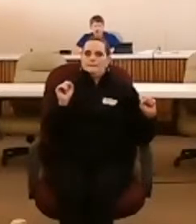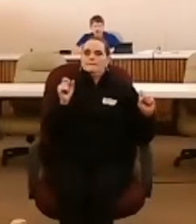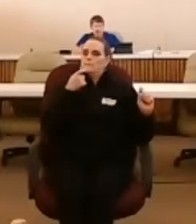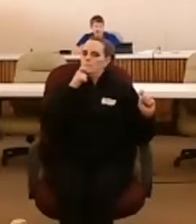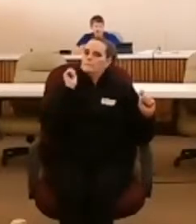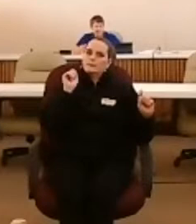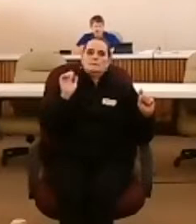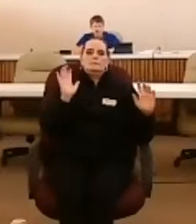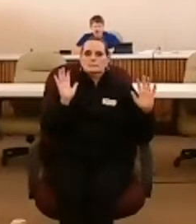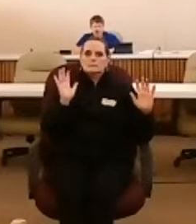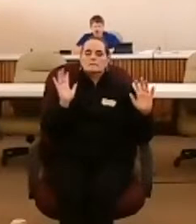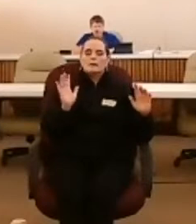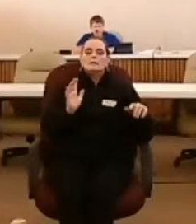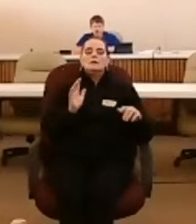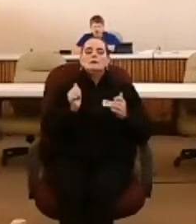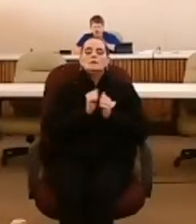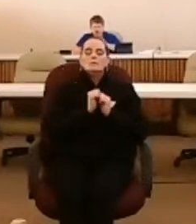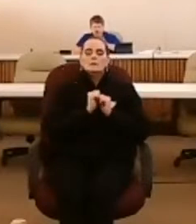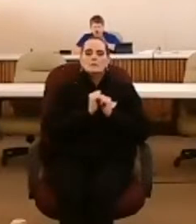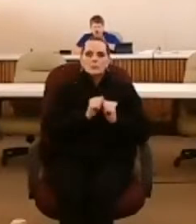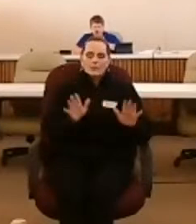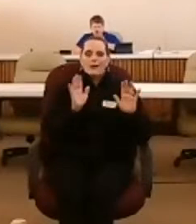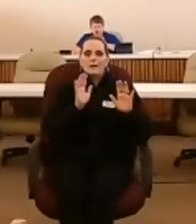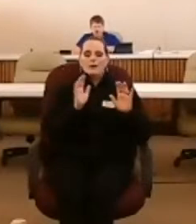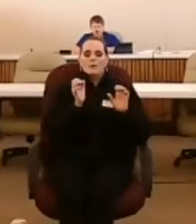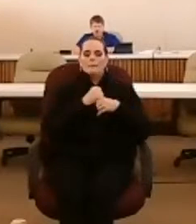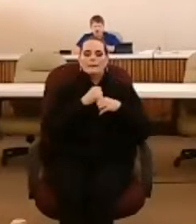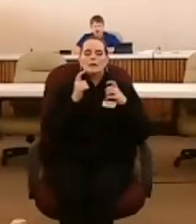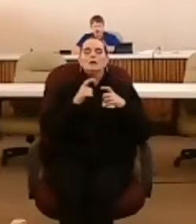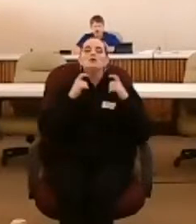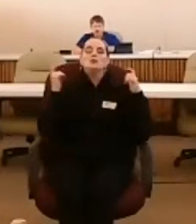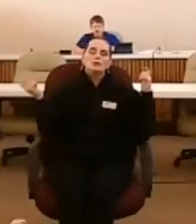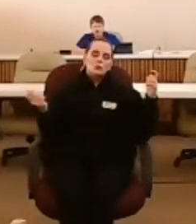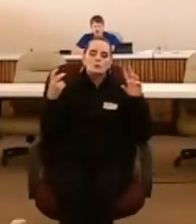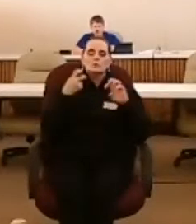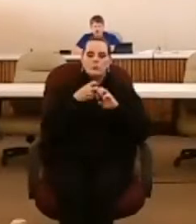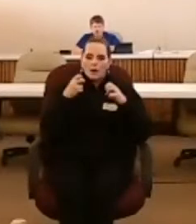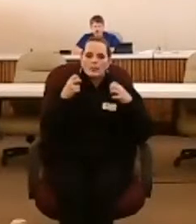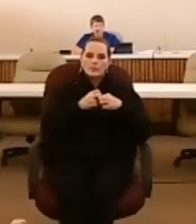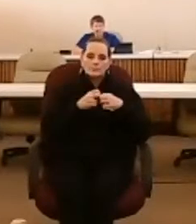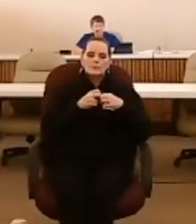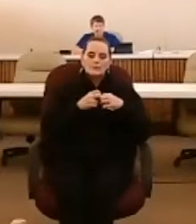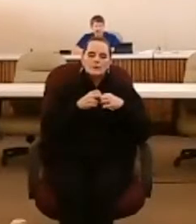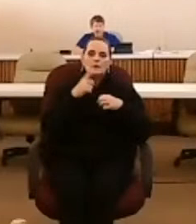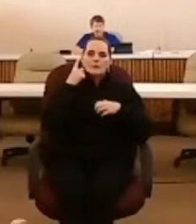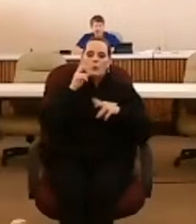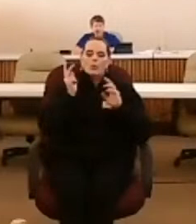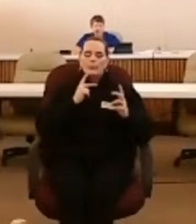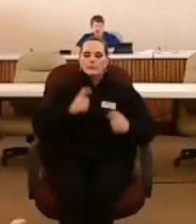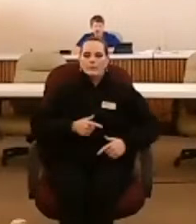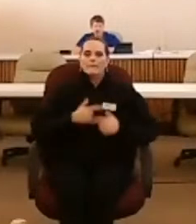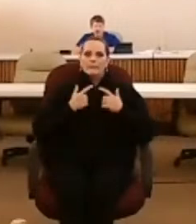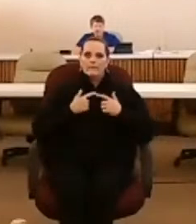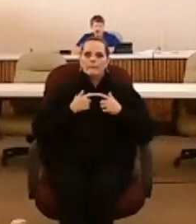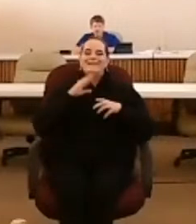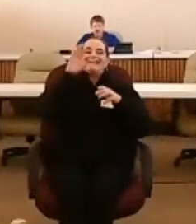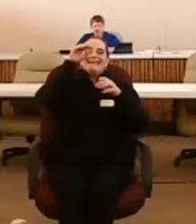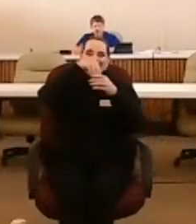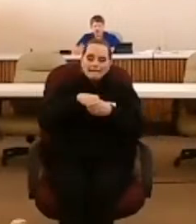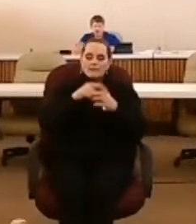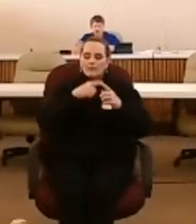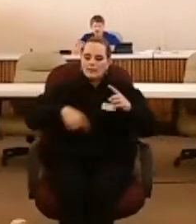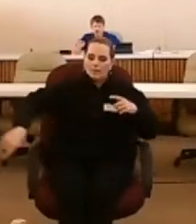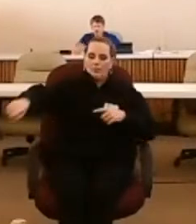all around without creating a large adverse impact to the residents, right? And so we're trying to find the